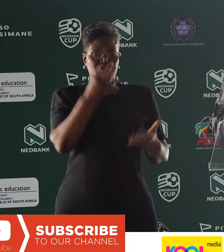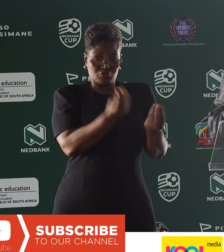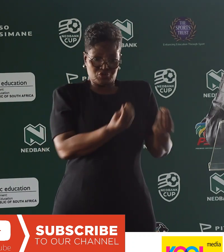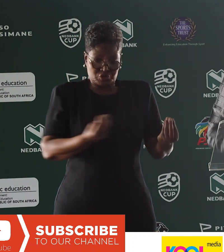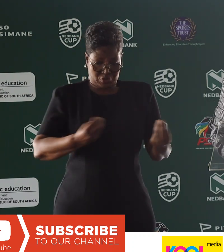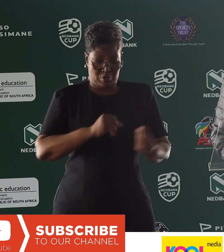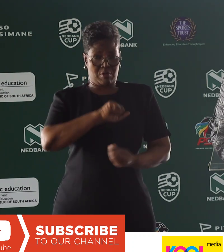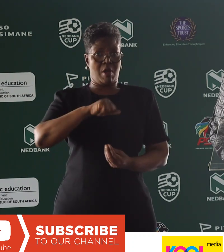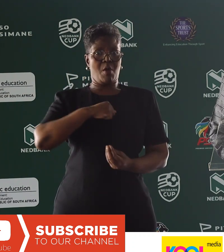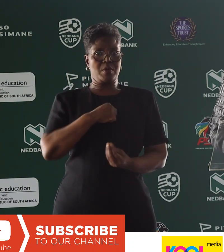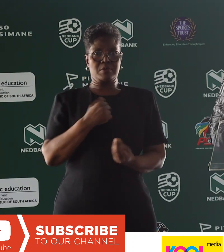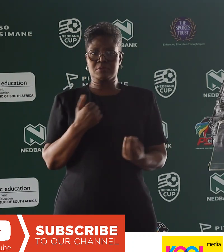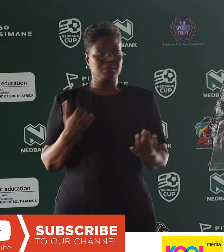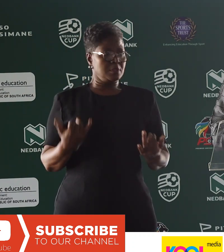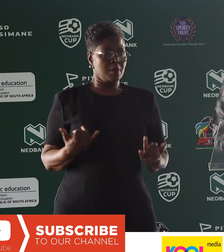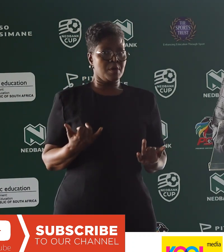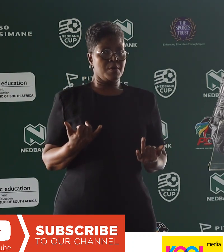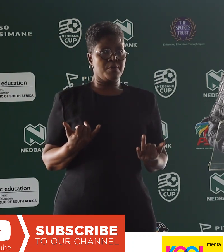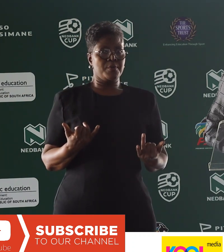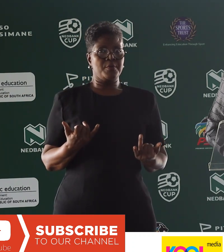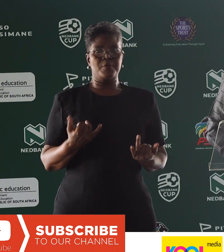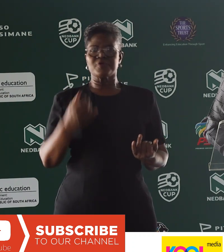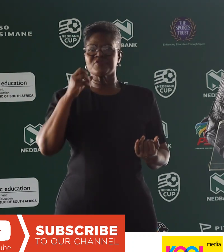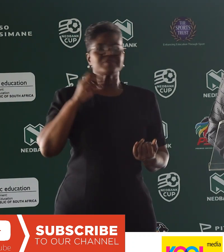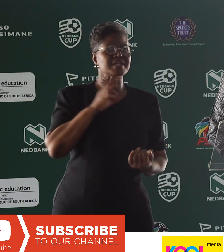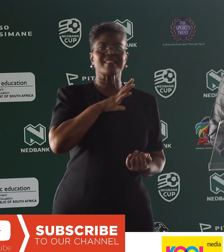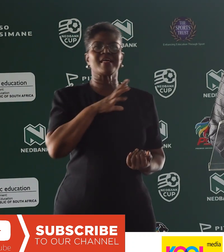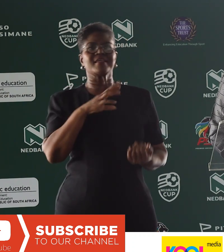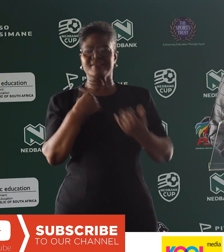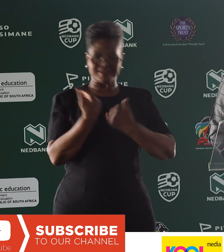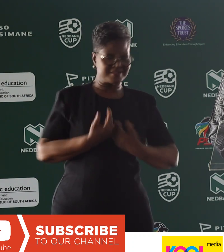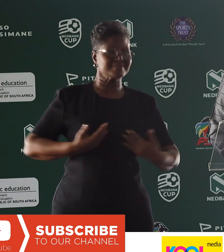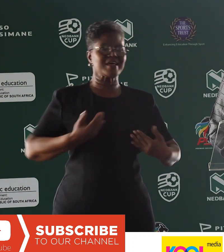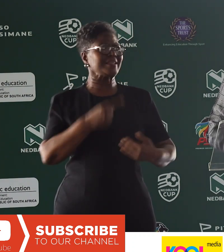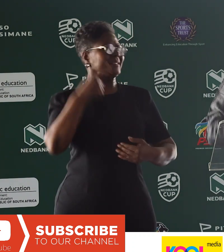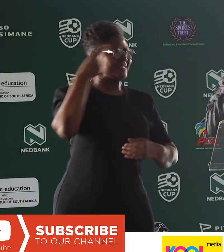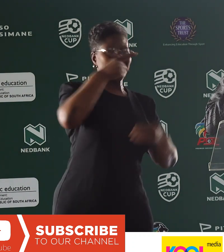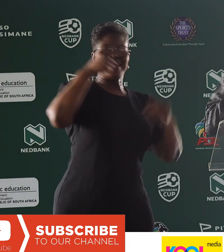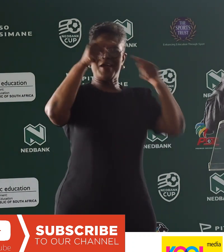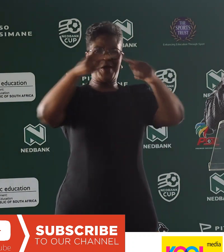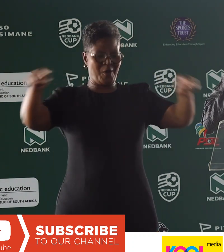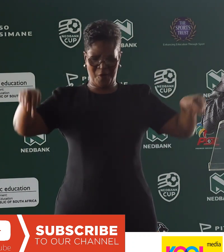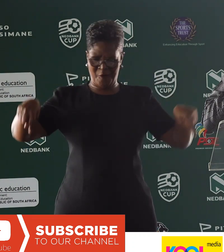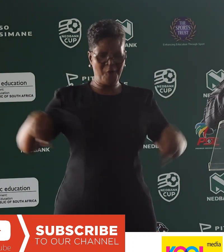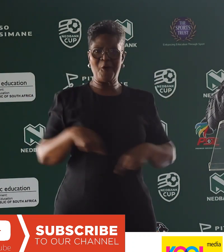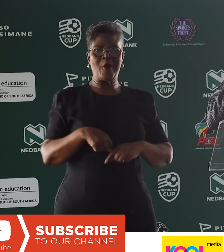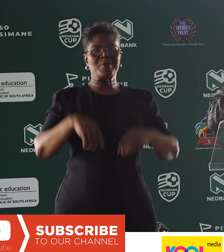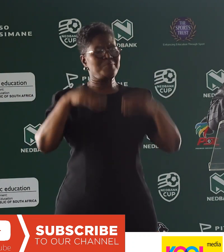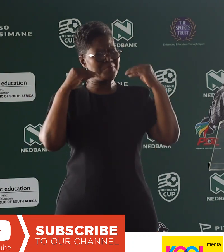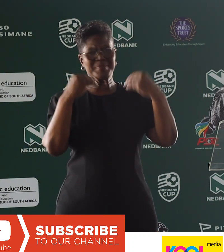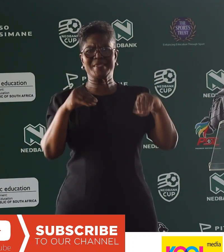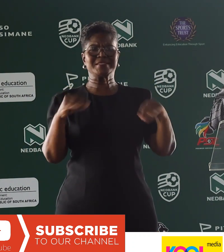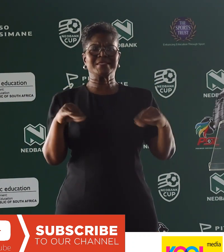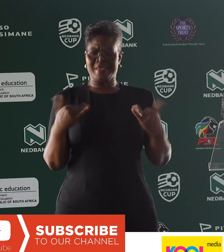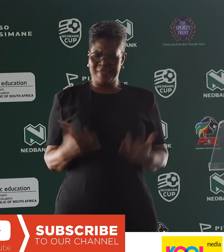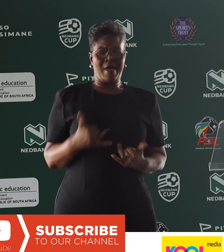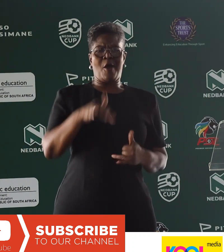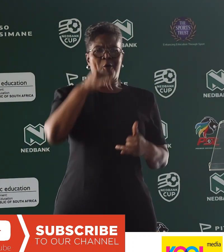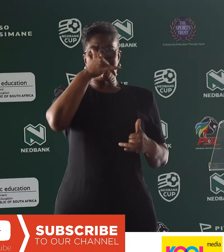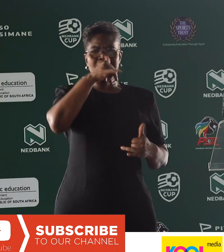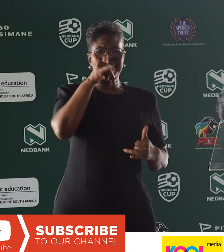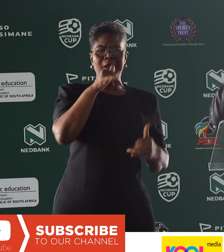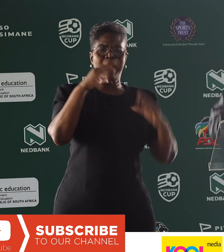of a sudden, on weekends everywhere, we find them in those courts. And it has reduced the levels of criminality and gangs